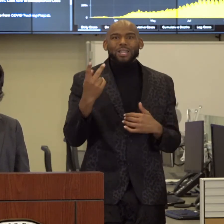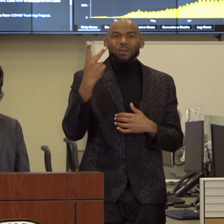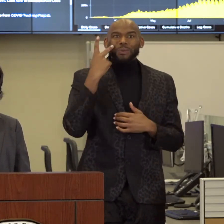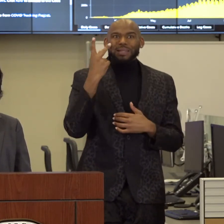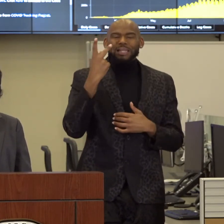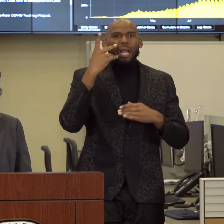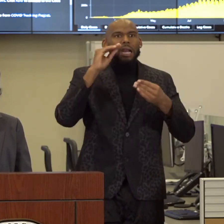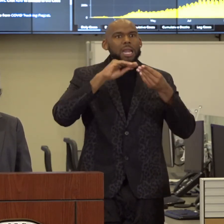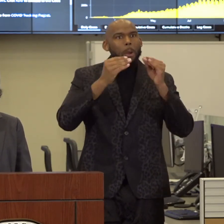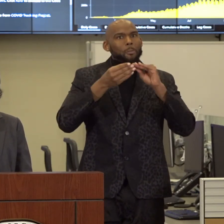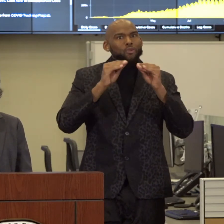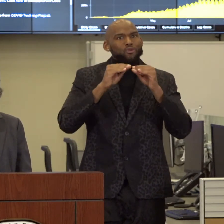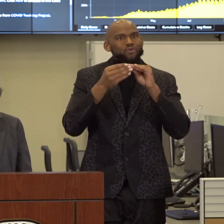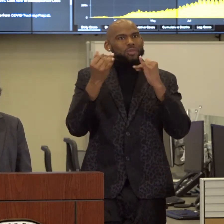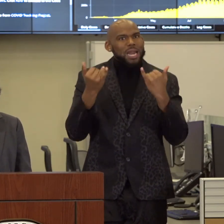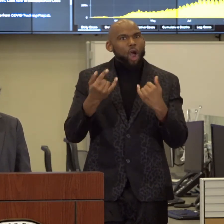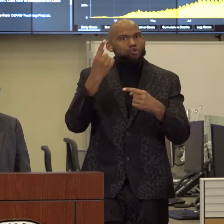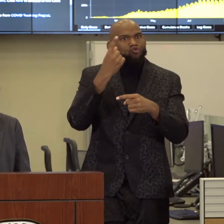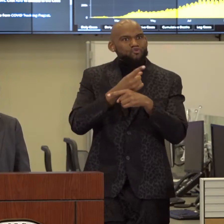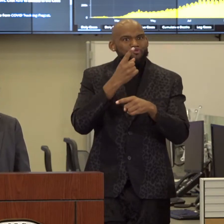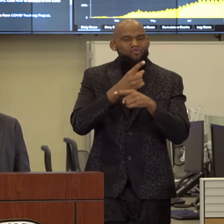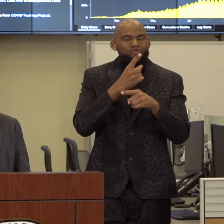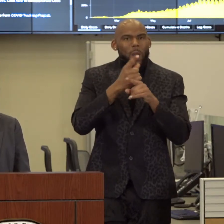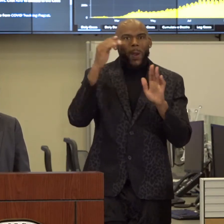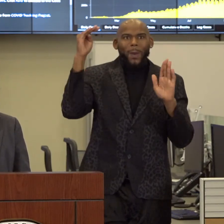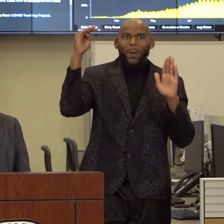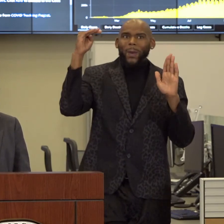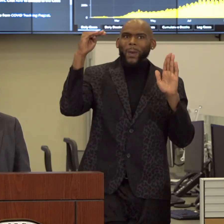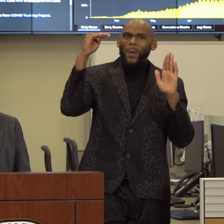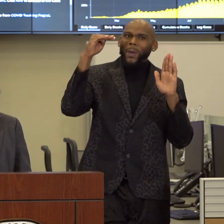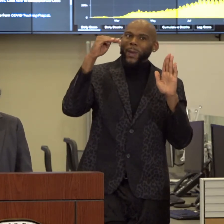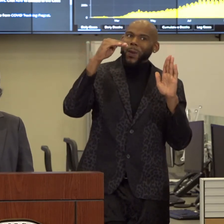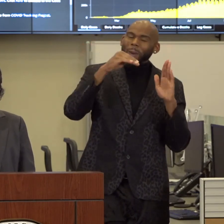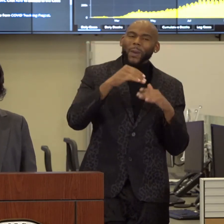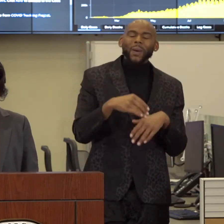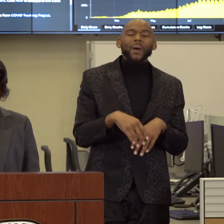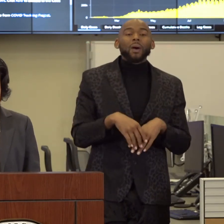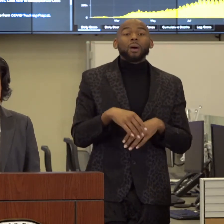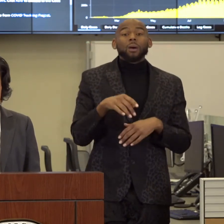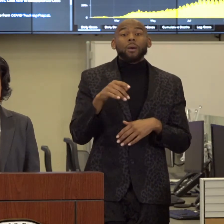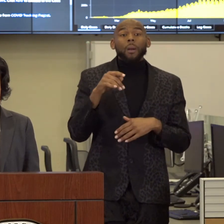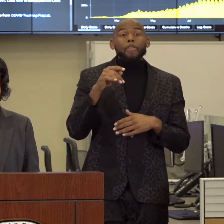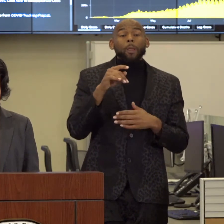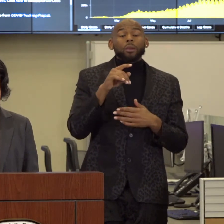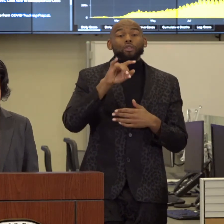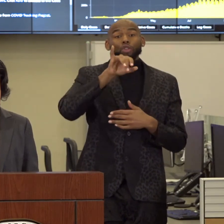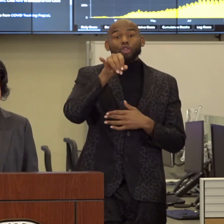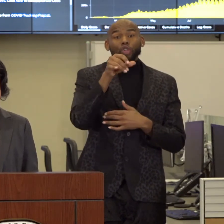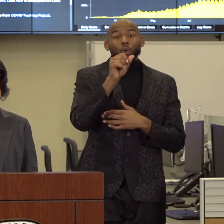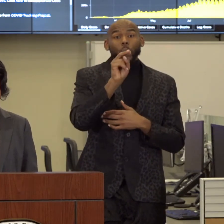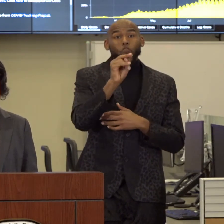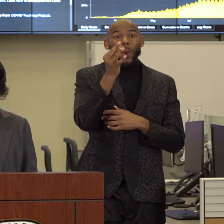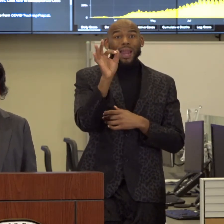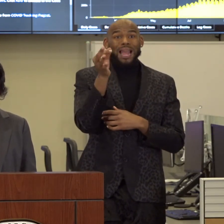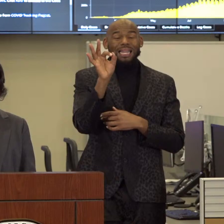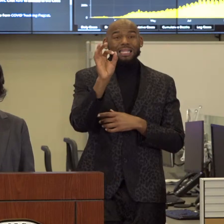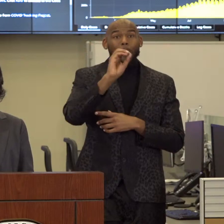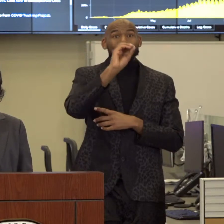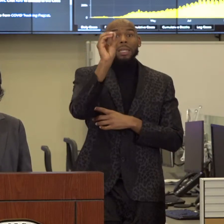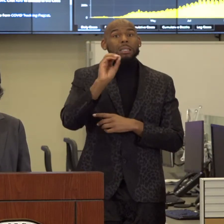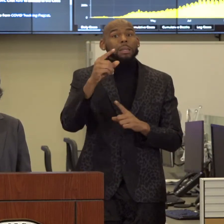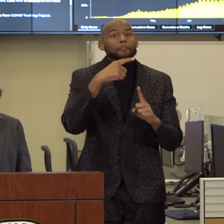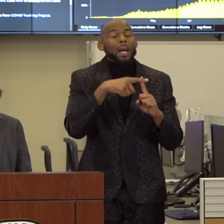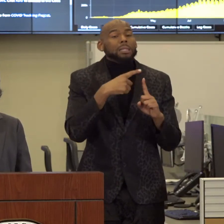right direction, and he will give you more information about that. For the week ending on January 19th, our percent of